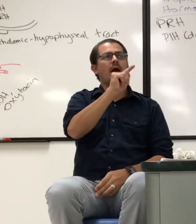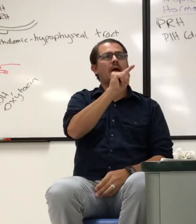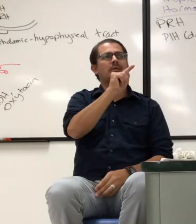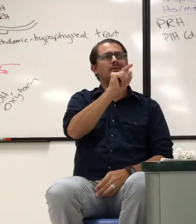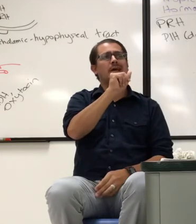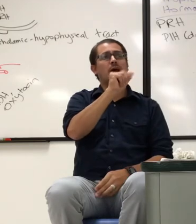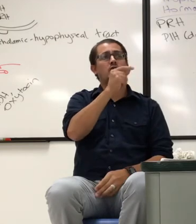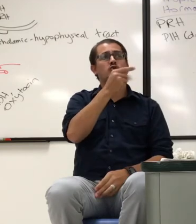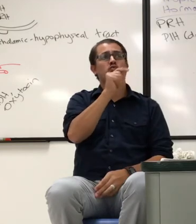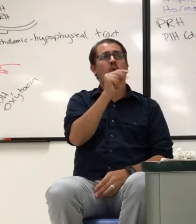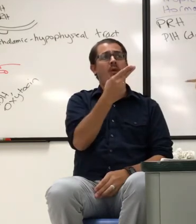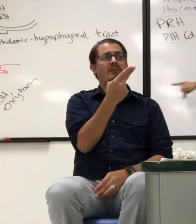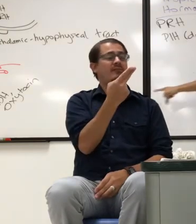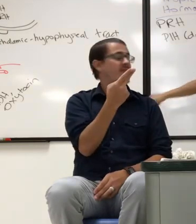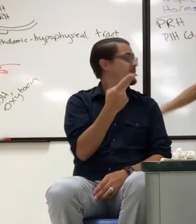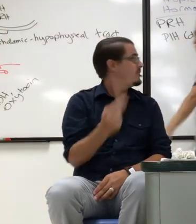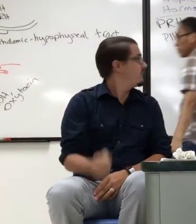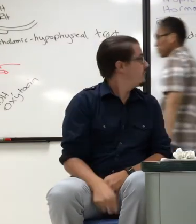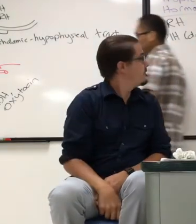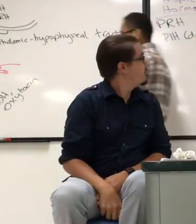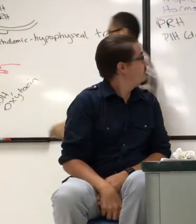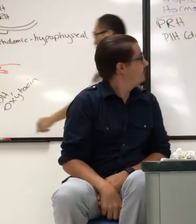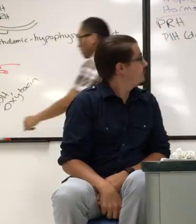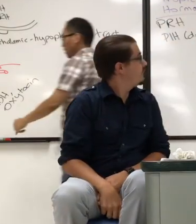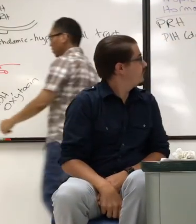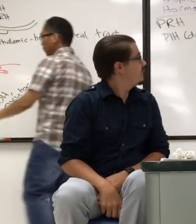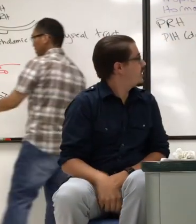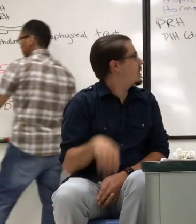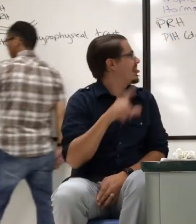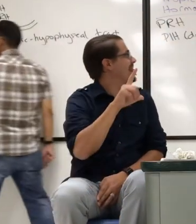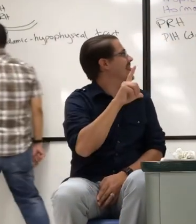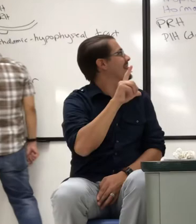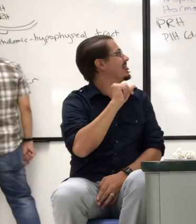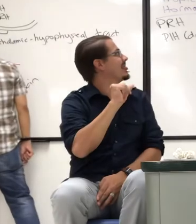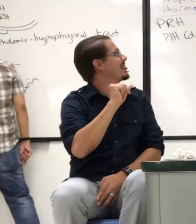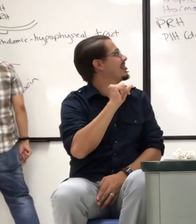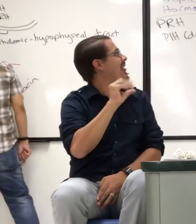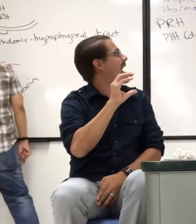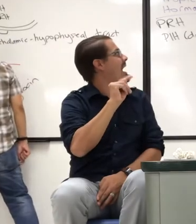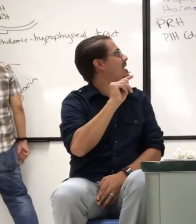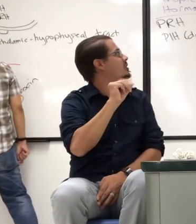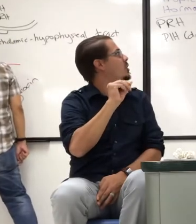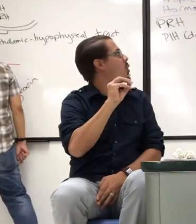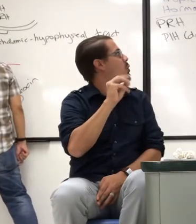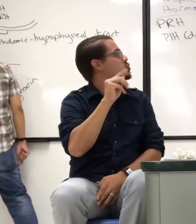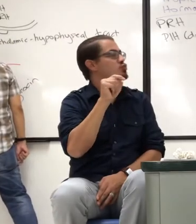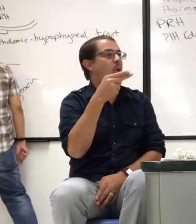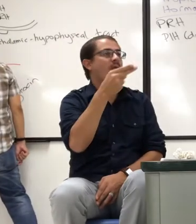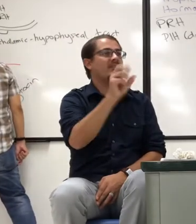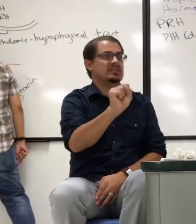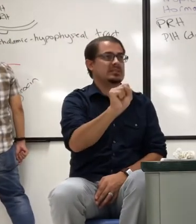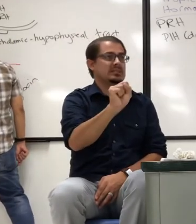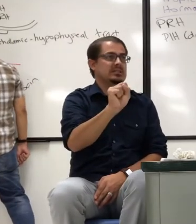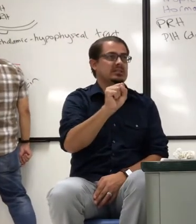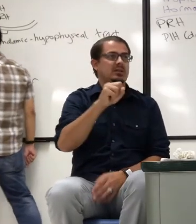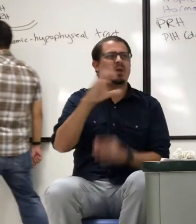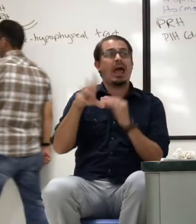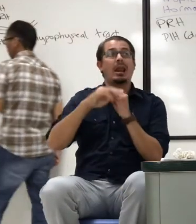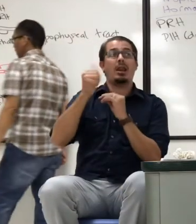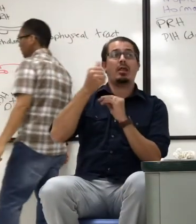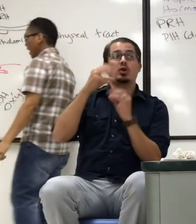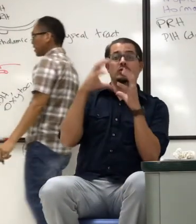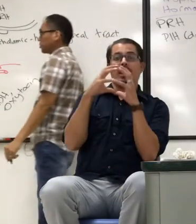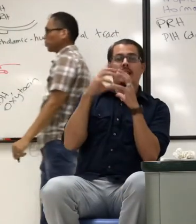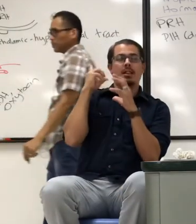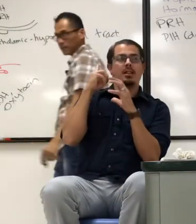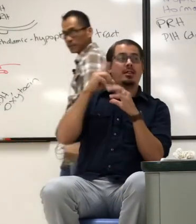So I guess I better add another cell to my picture. And I don't know if you're keeping track, but I'm trying to like get you to make connections here. These cells